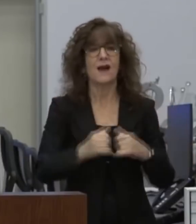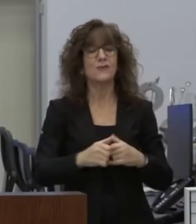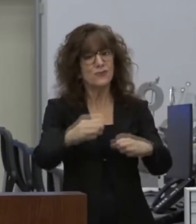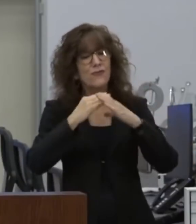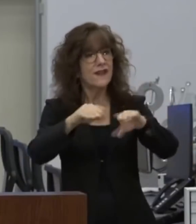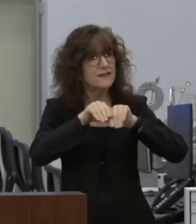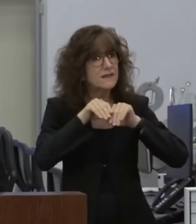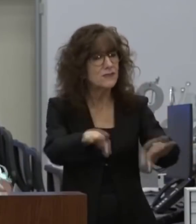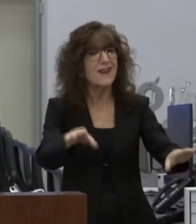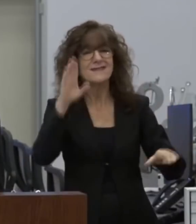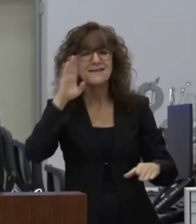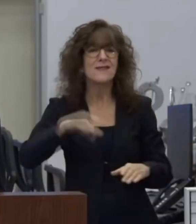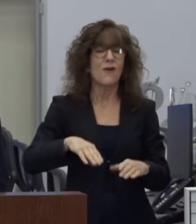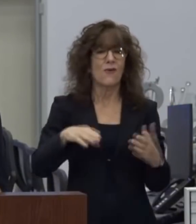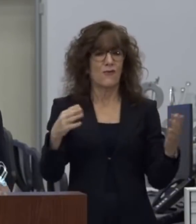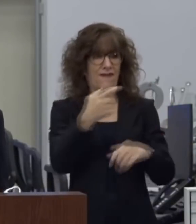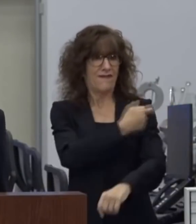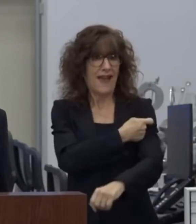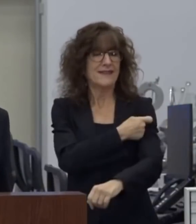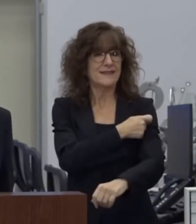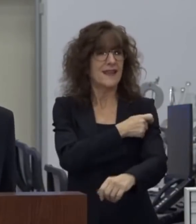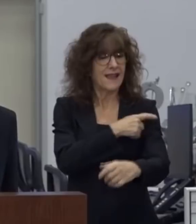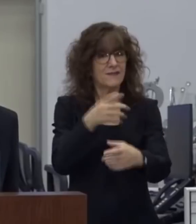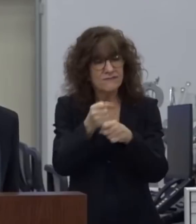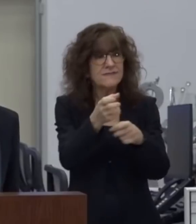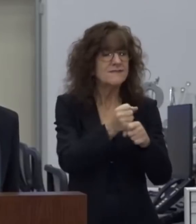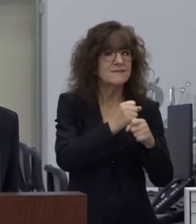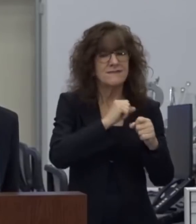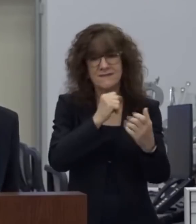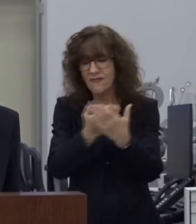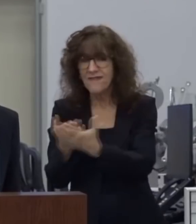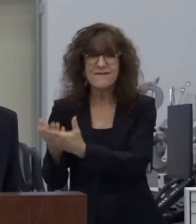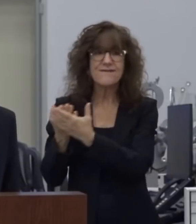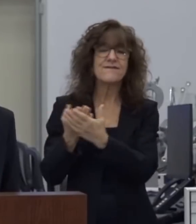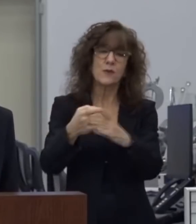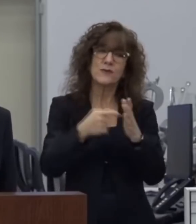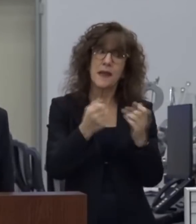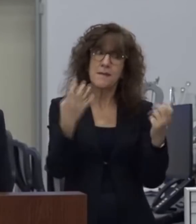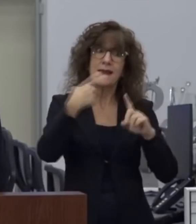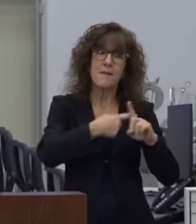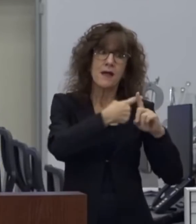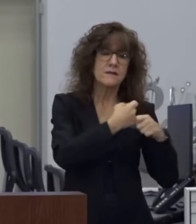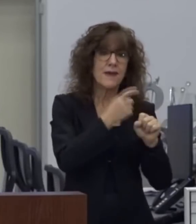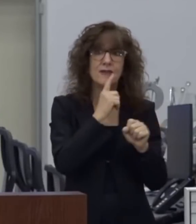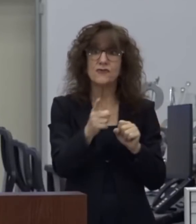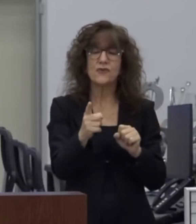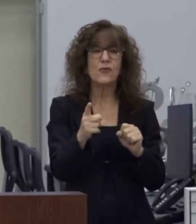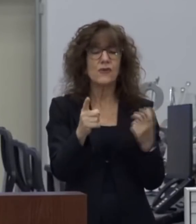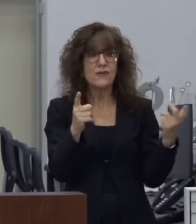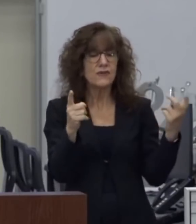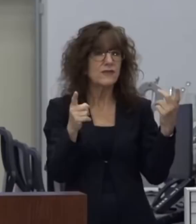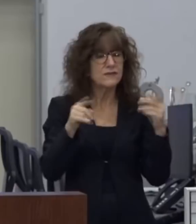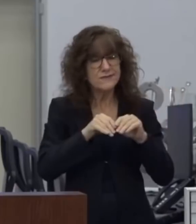of COVID-19. And we know that even as the vaccine becomes available, it will take us many, many months to make sure that we vaccinate everyone. And so